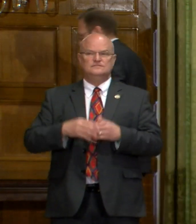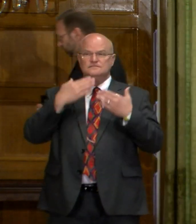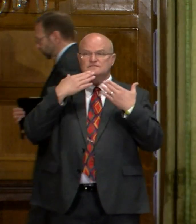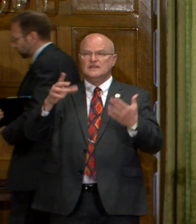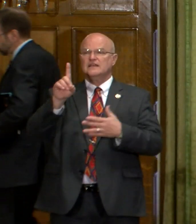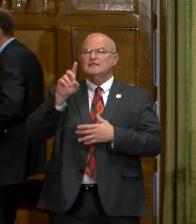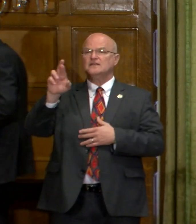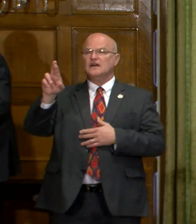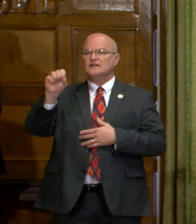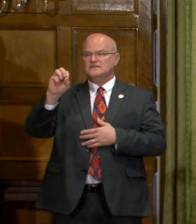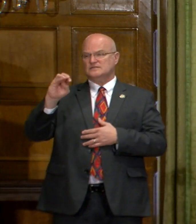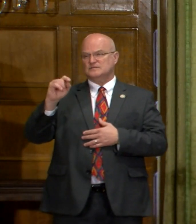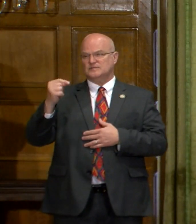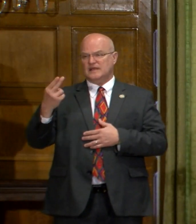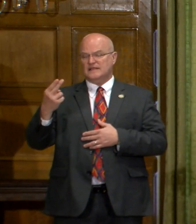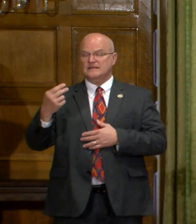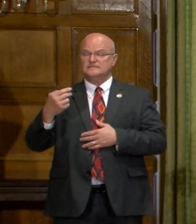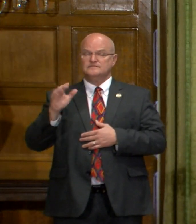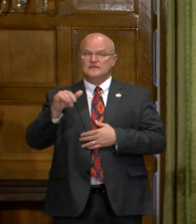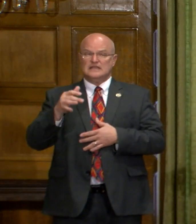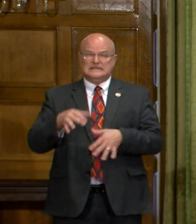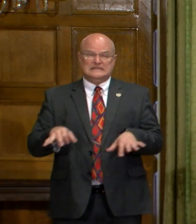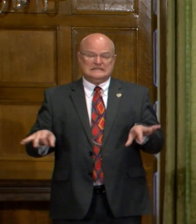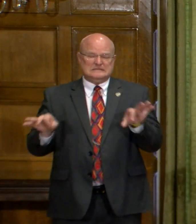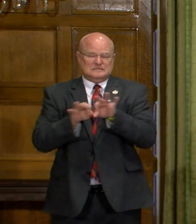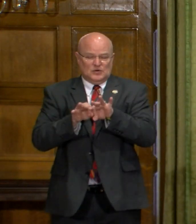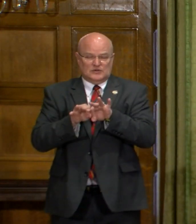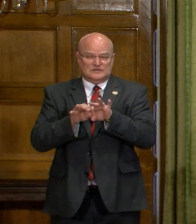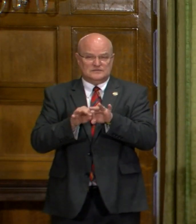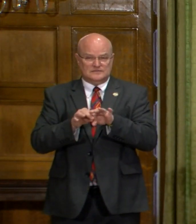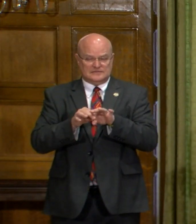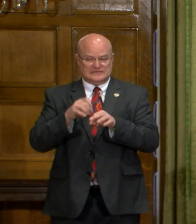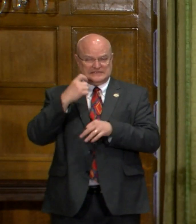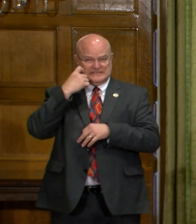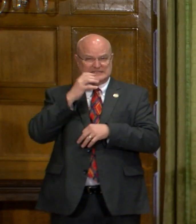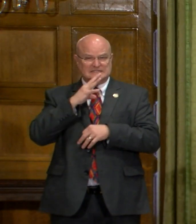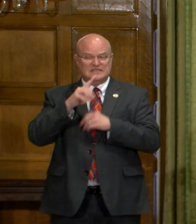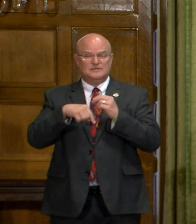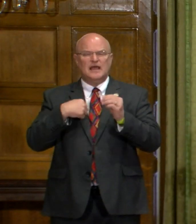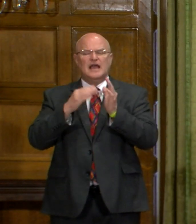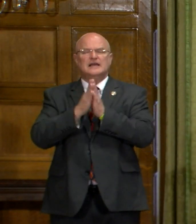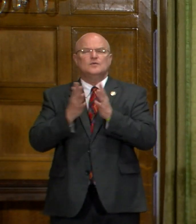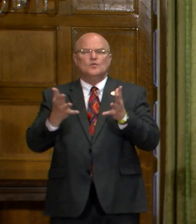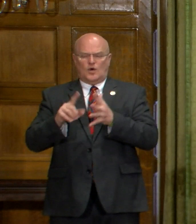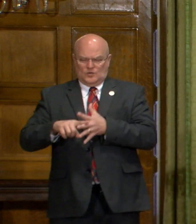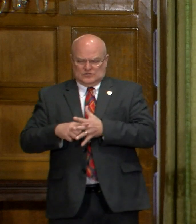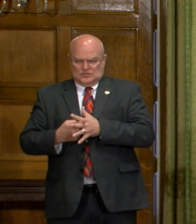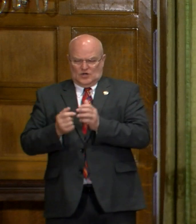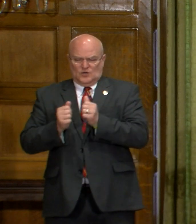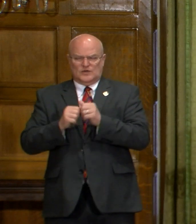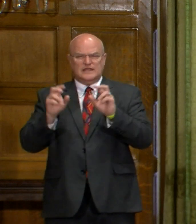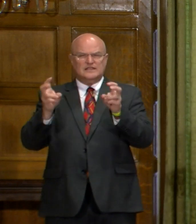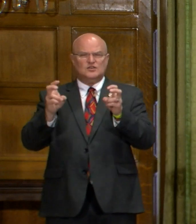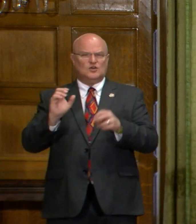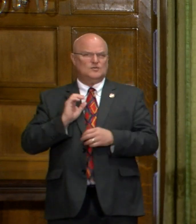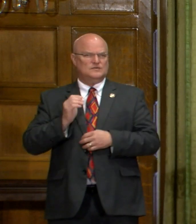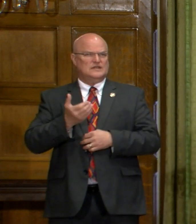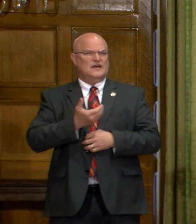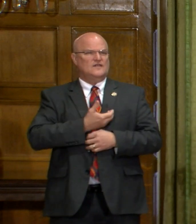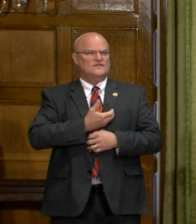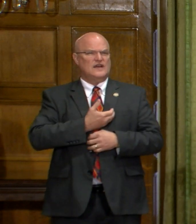Thank you, Dr. Smith, and just let me underscore the importance of what he just talked about. I asked him what we started with in terms of